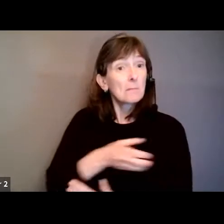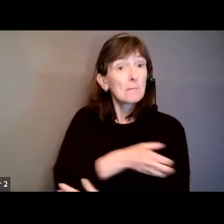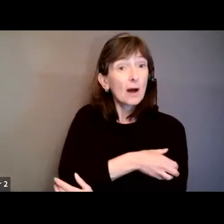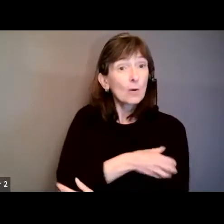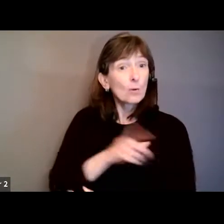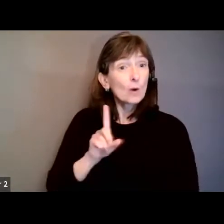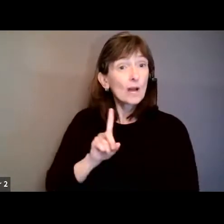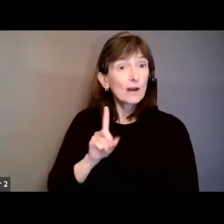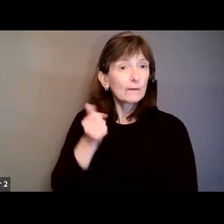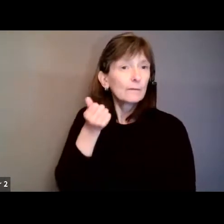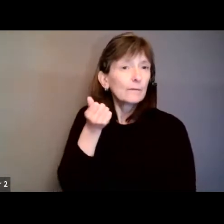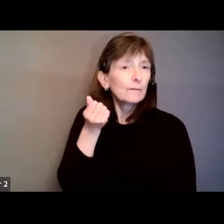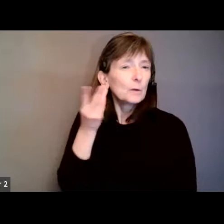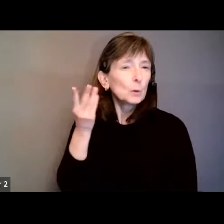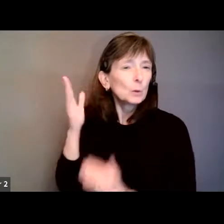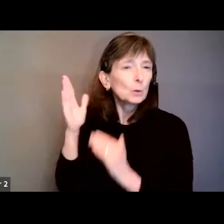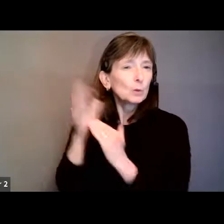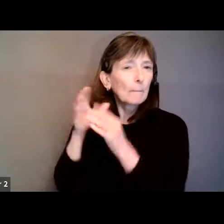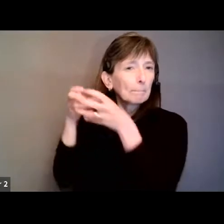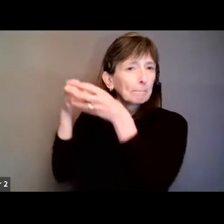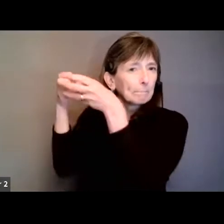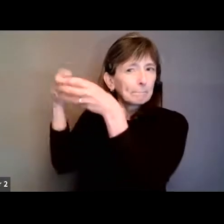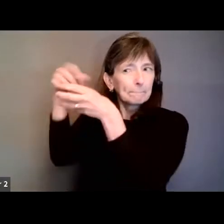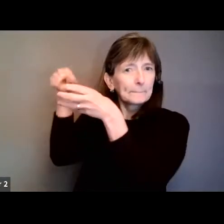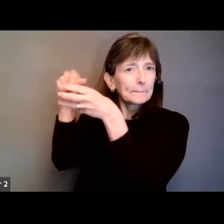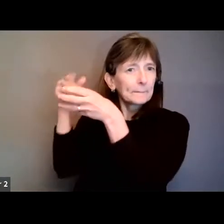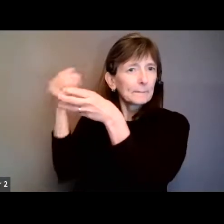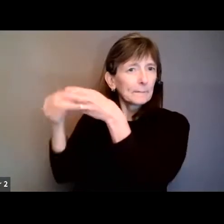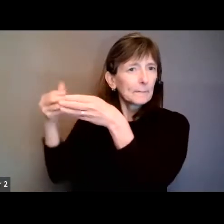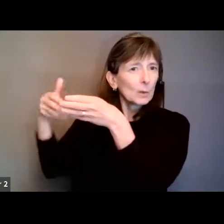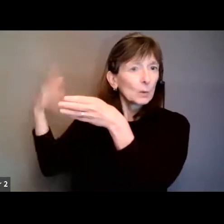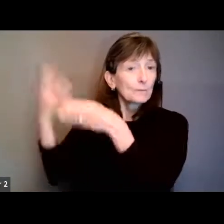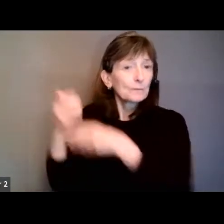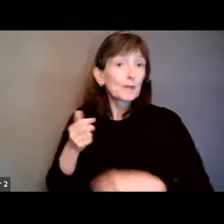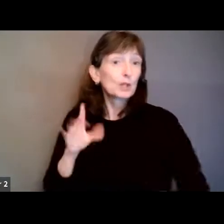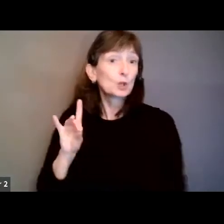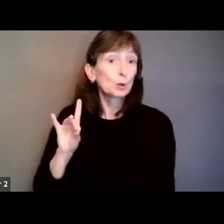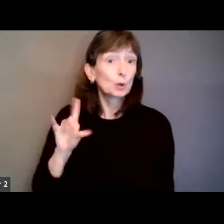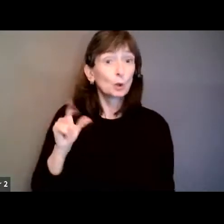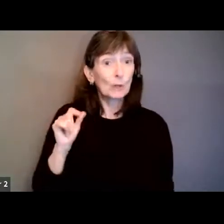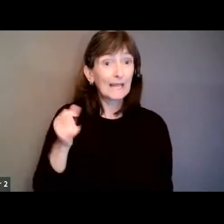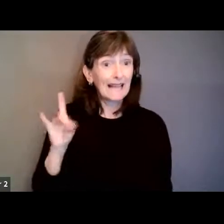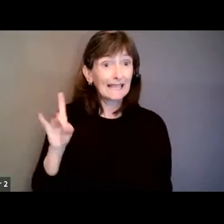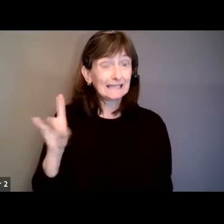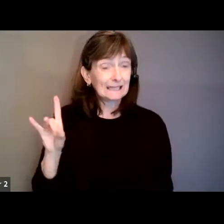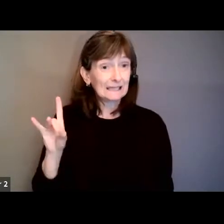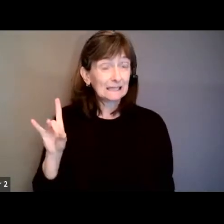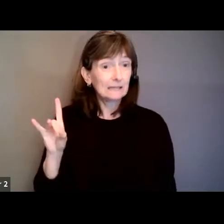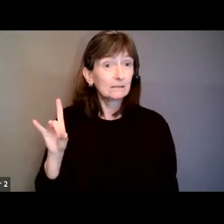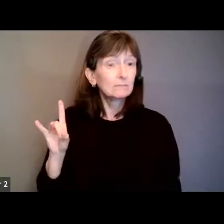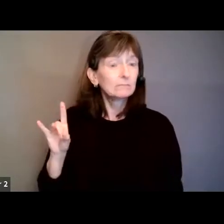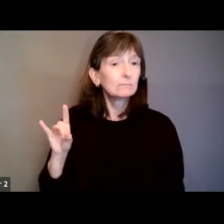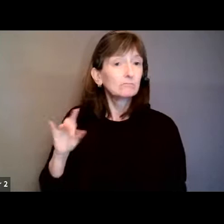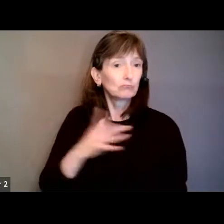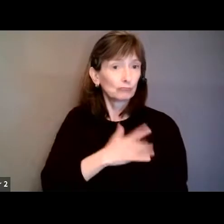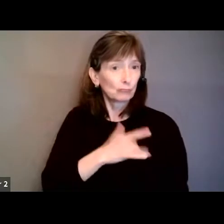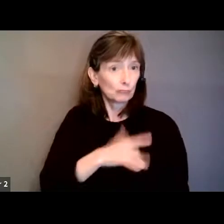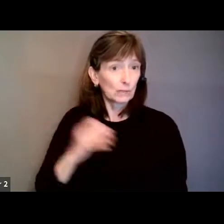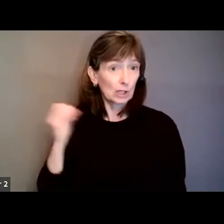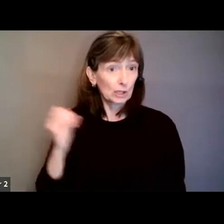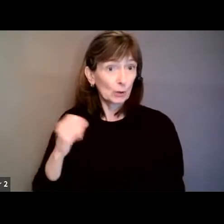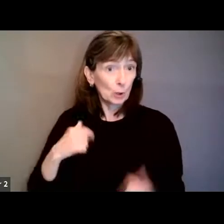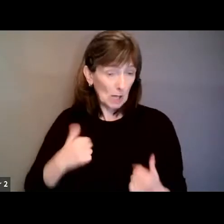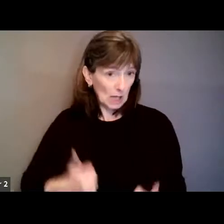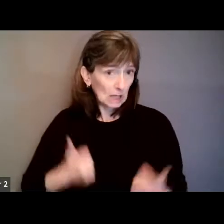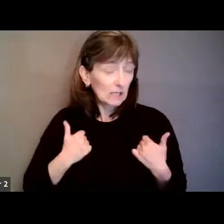In 2018, the province of Ontario, where I live, elected Doug Ford as its premier.